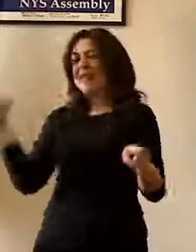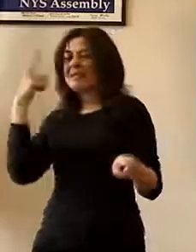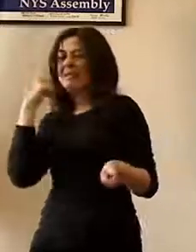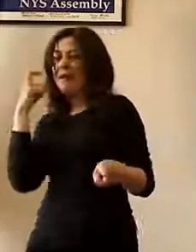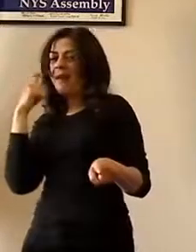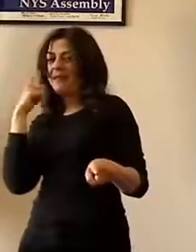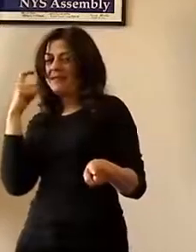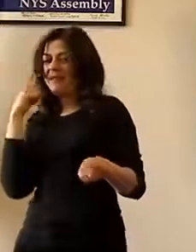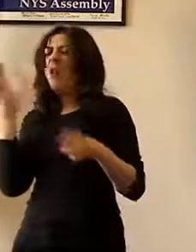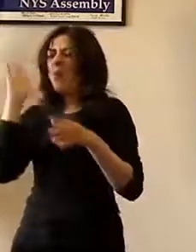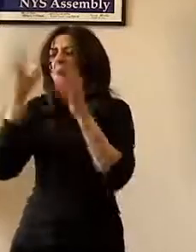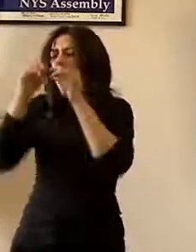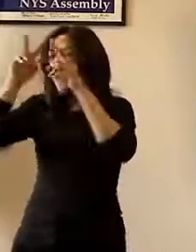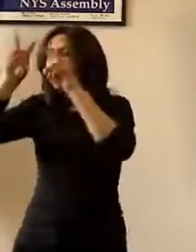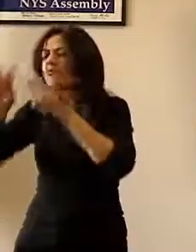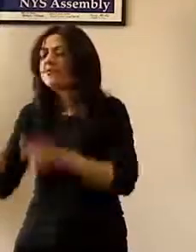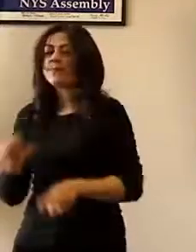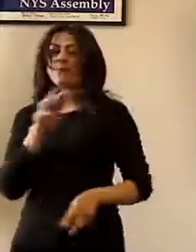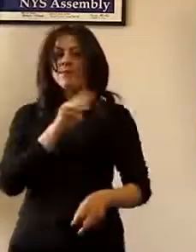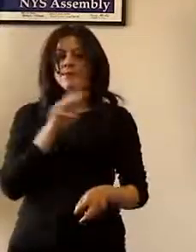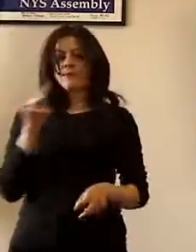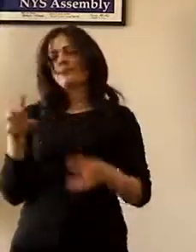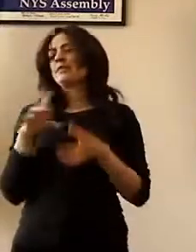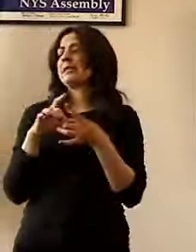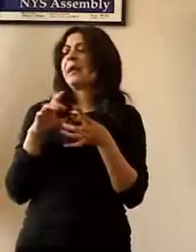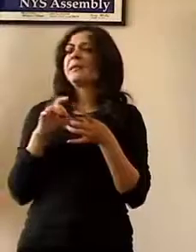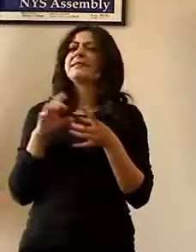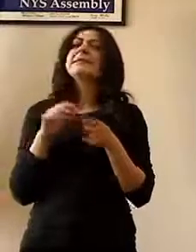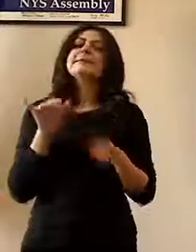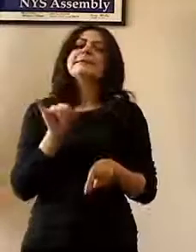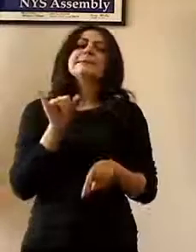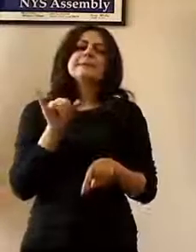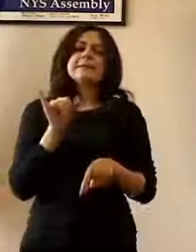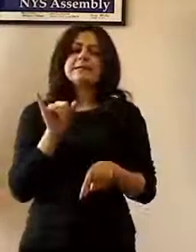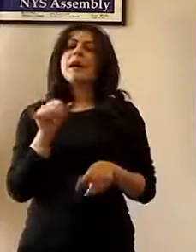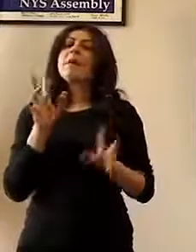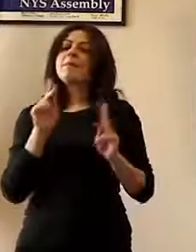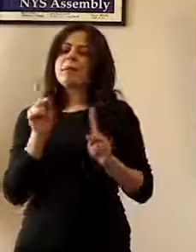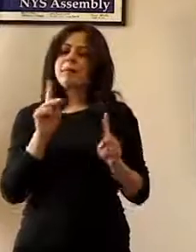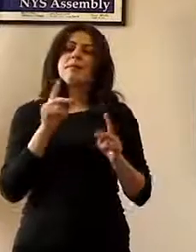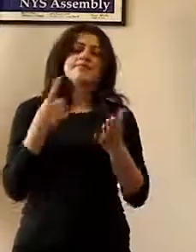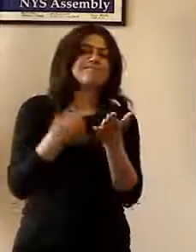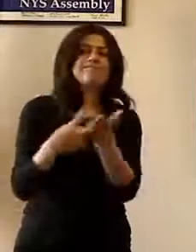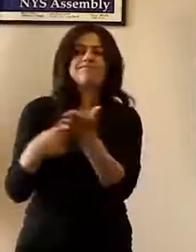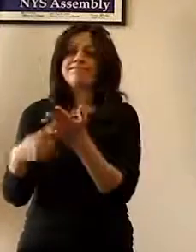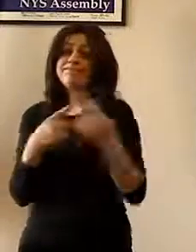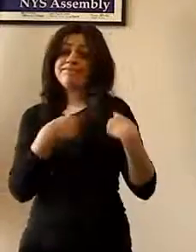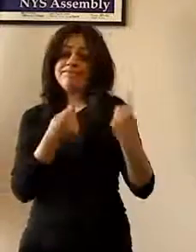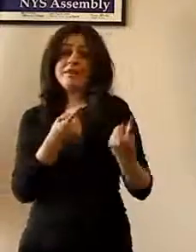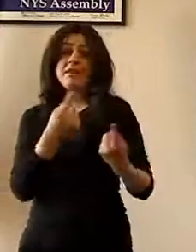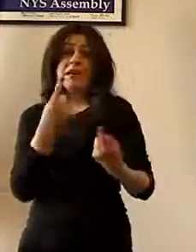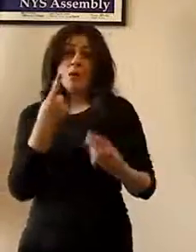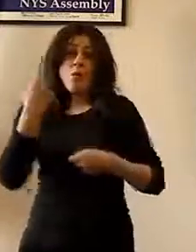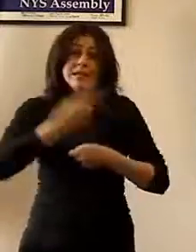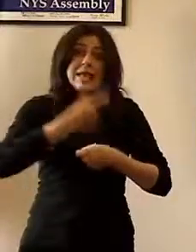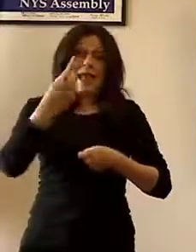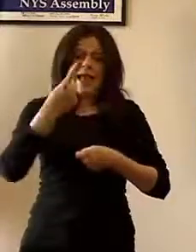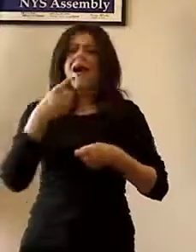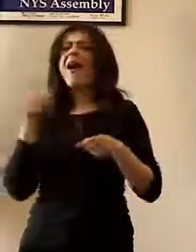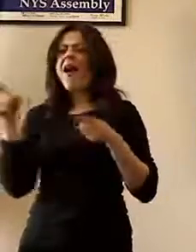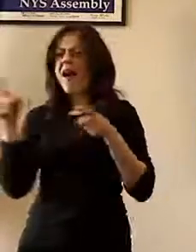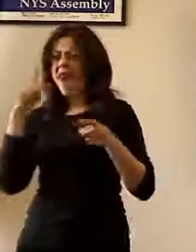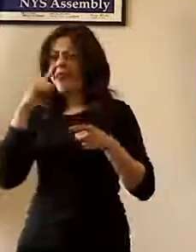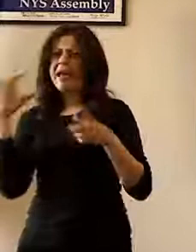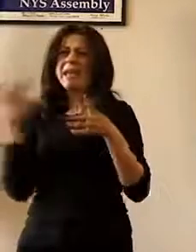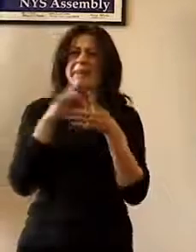of touched on it a little bit, but there was talk in the last 24 hours about some linkage, in particular with women, the